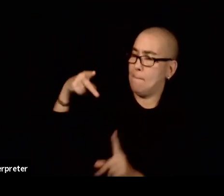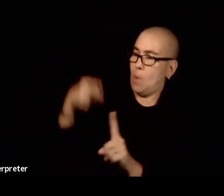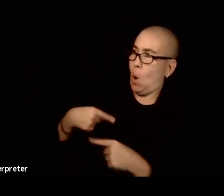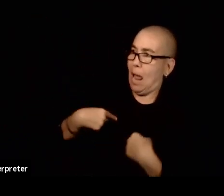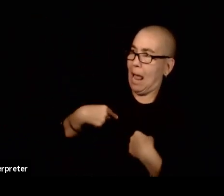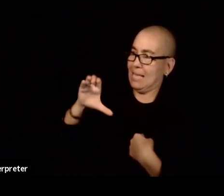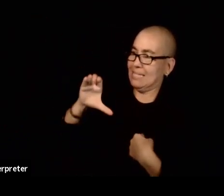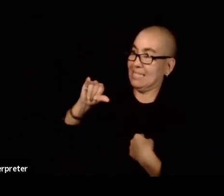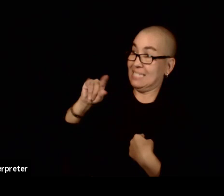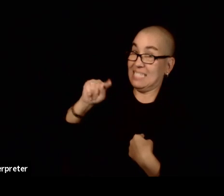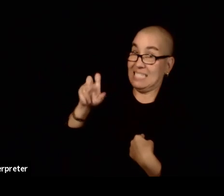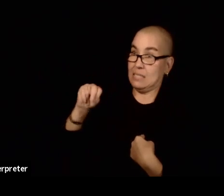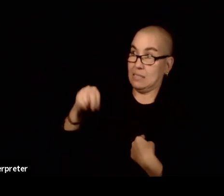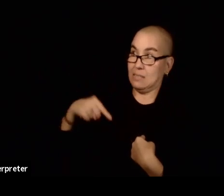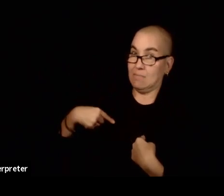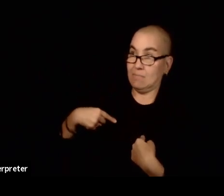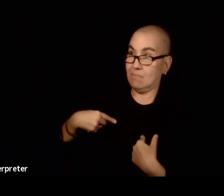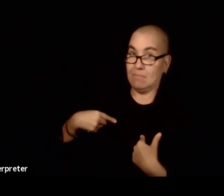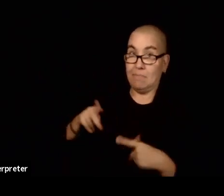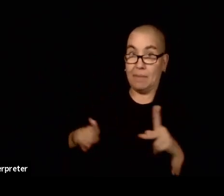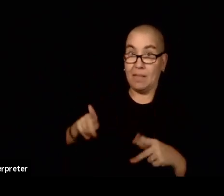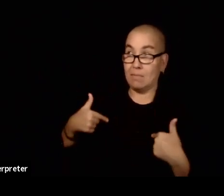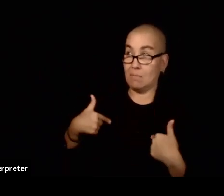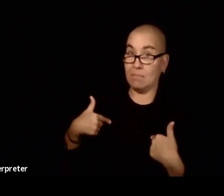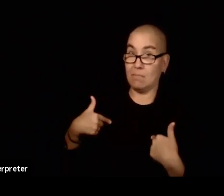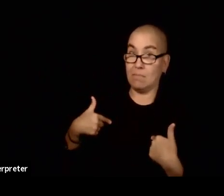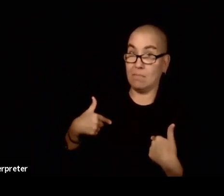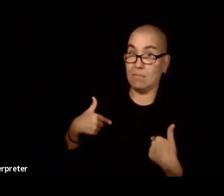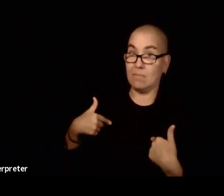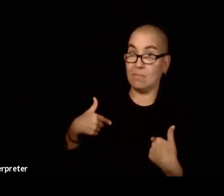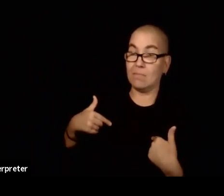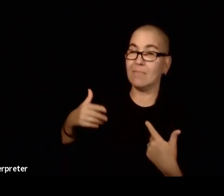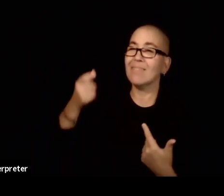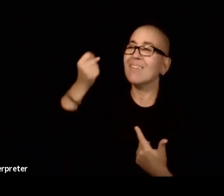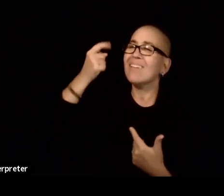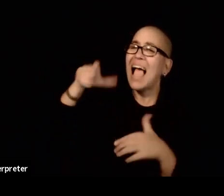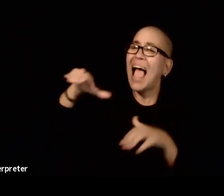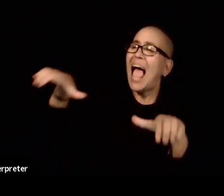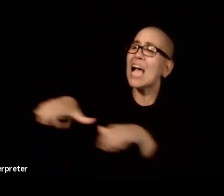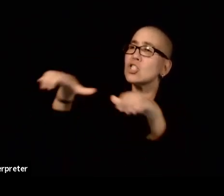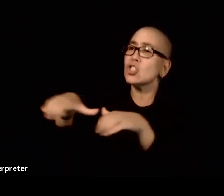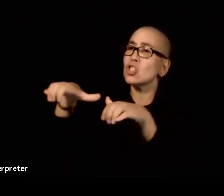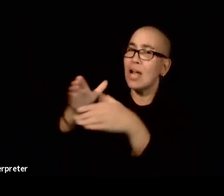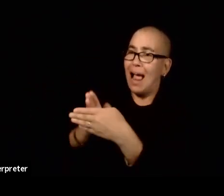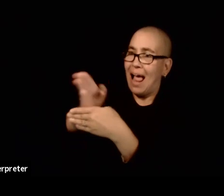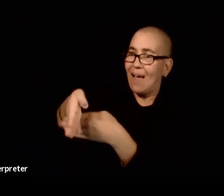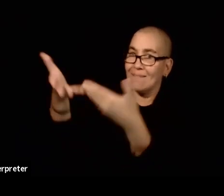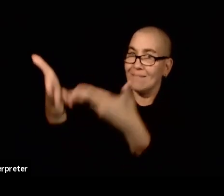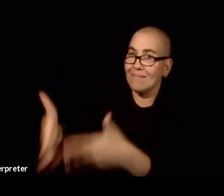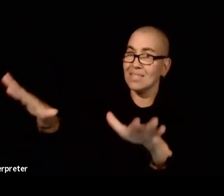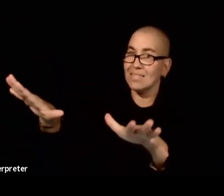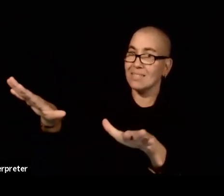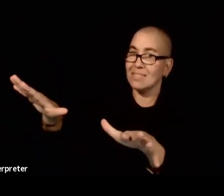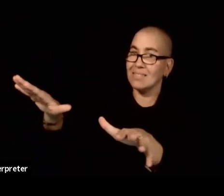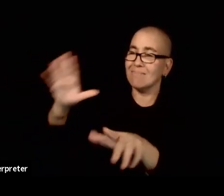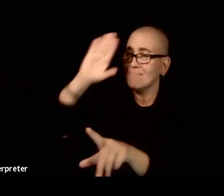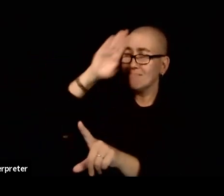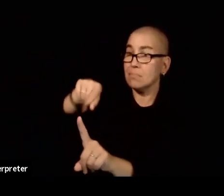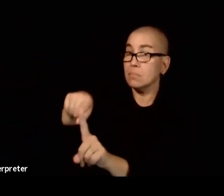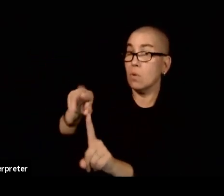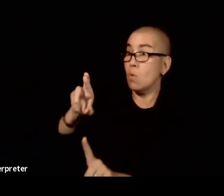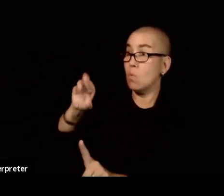The Attorney General's action is after the fact, obviously, because the rodeo went on and there was an infectious person there, and we don't know where this is spread to.